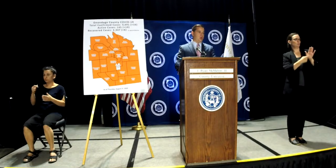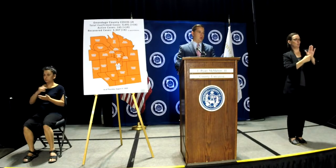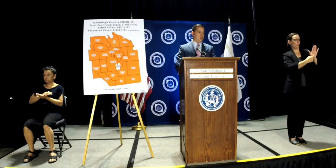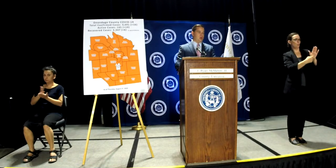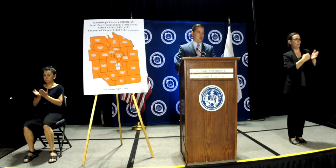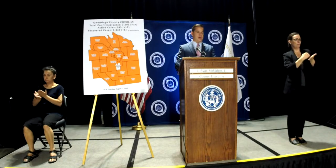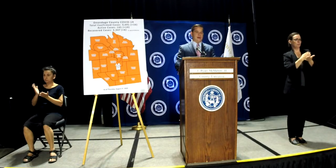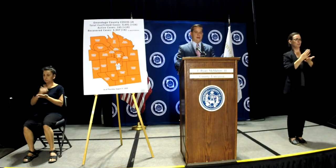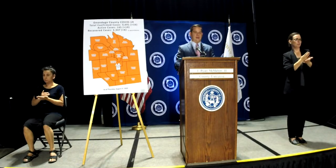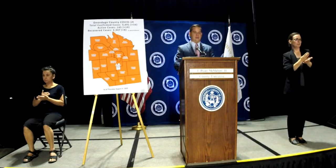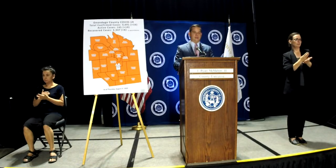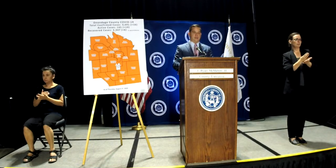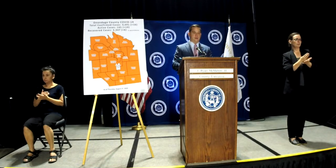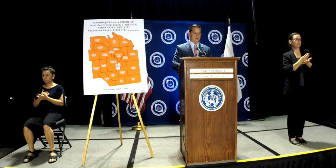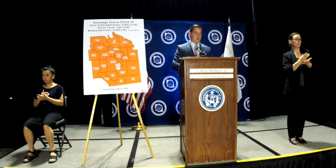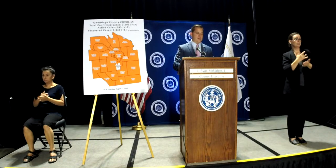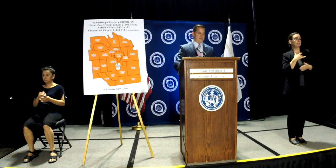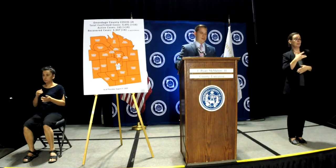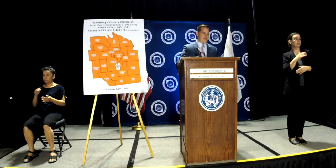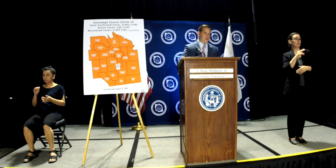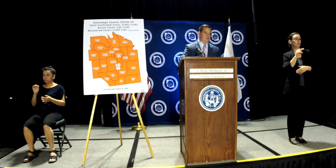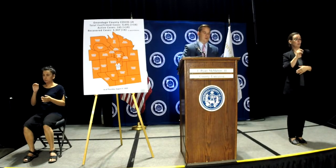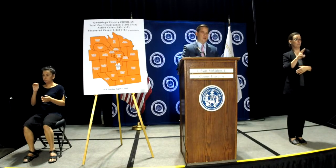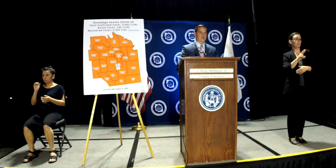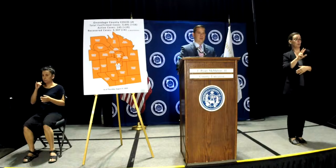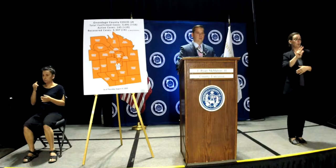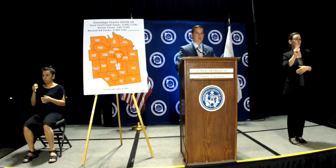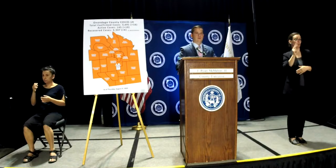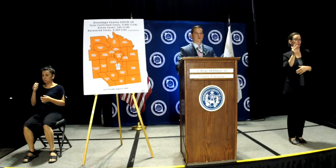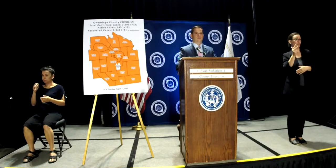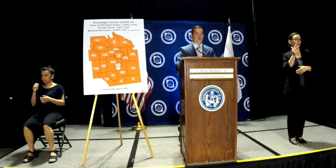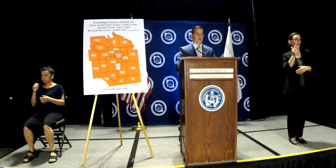3rd. I think it's a Wednesday, the day after